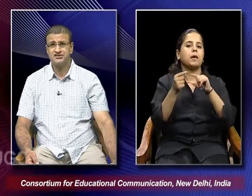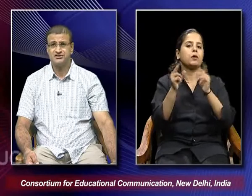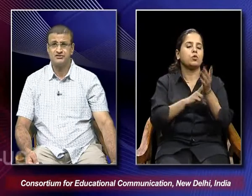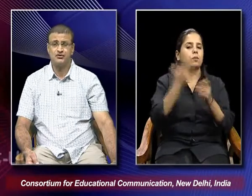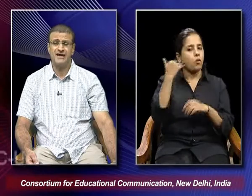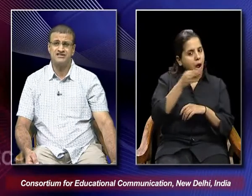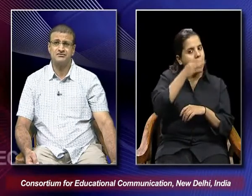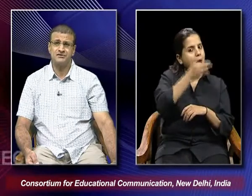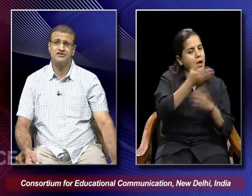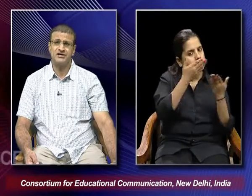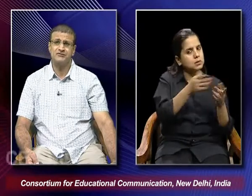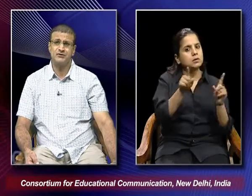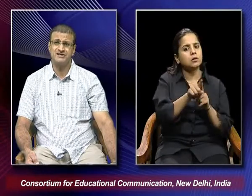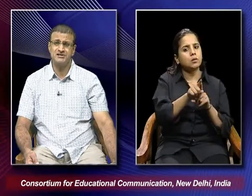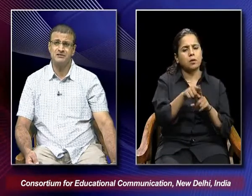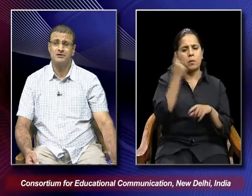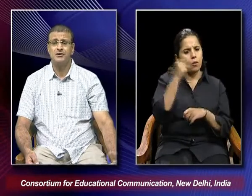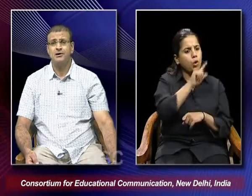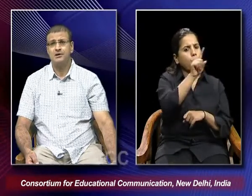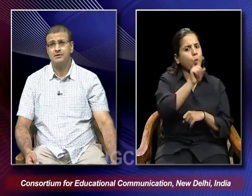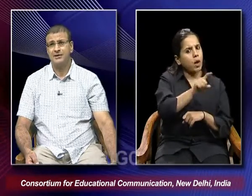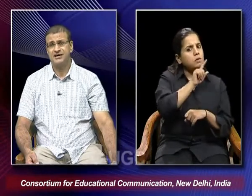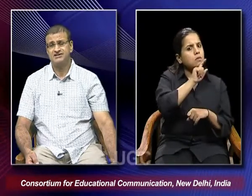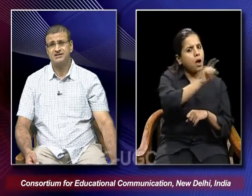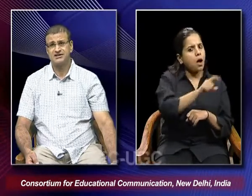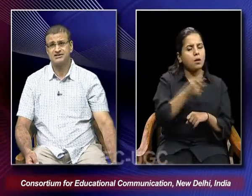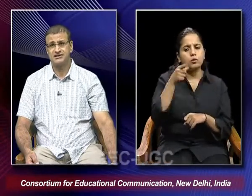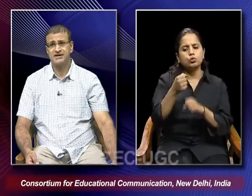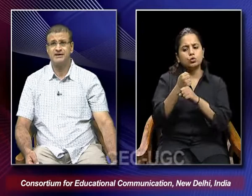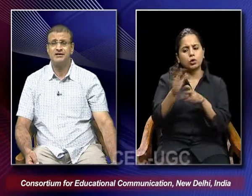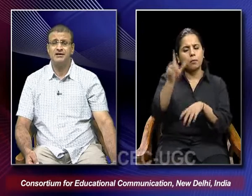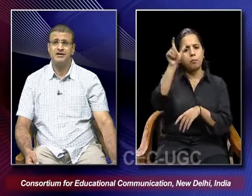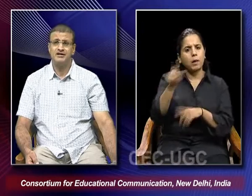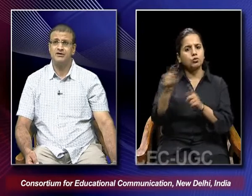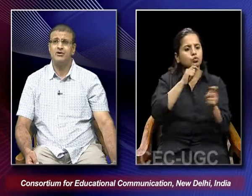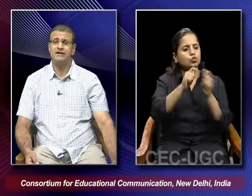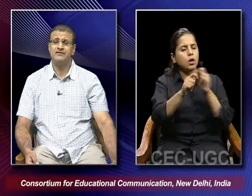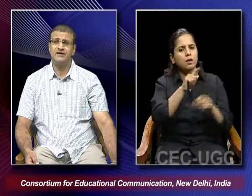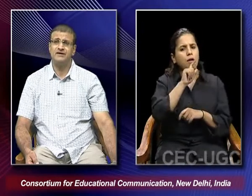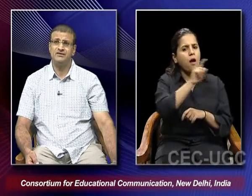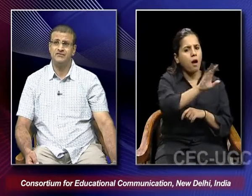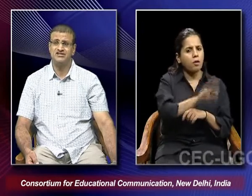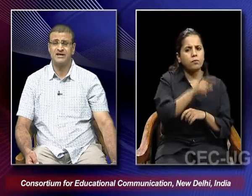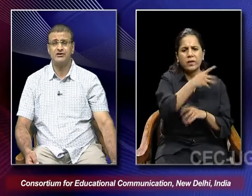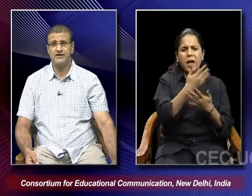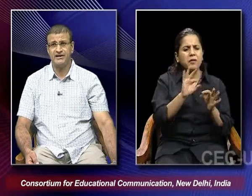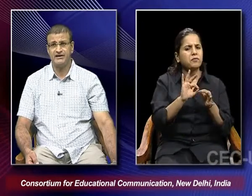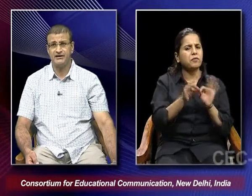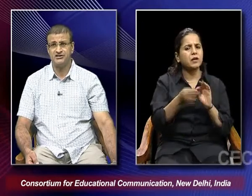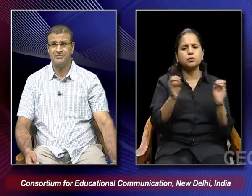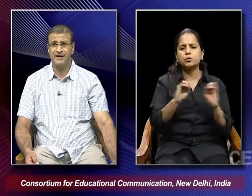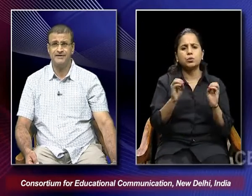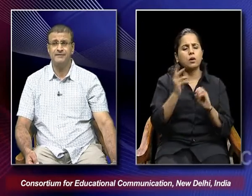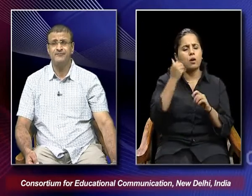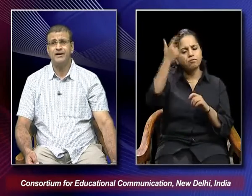asked this kind of a question by a journalist, then he did not have any fixed kind of a date in